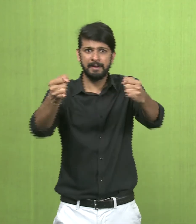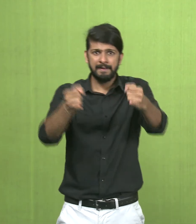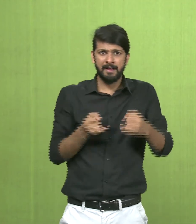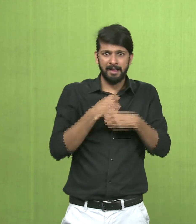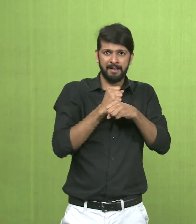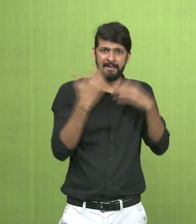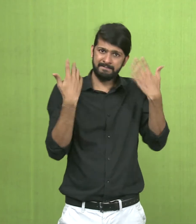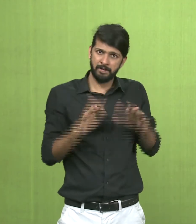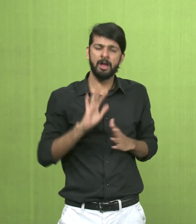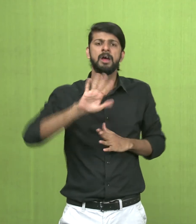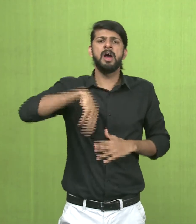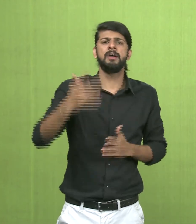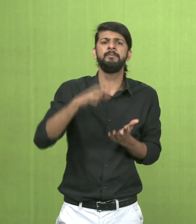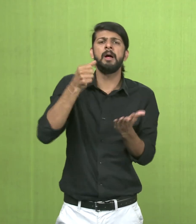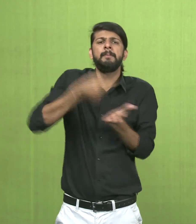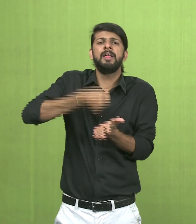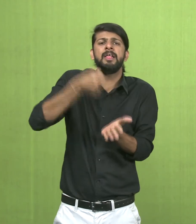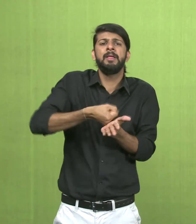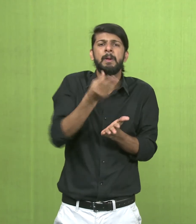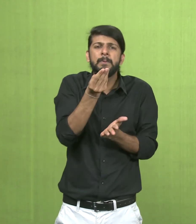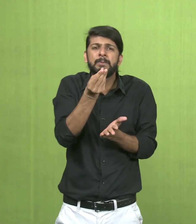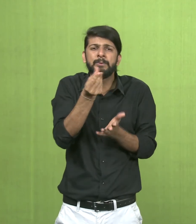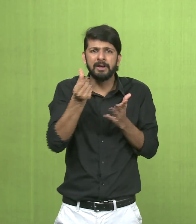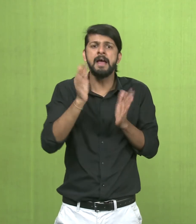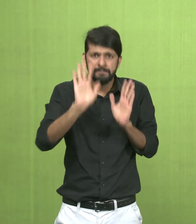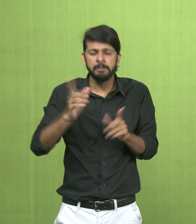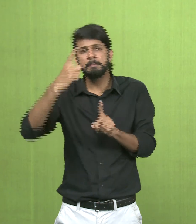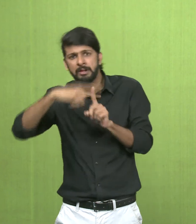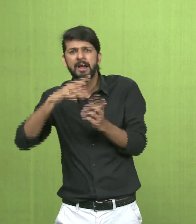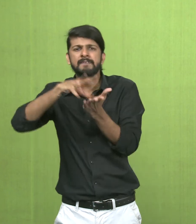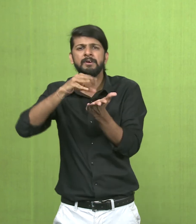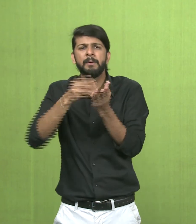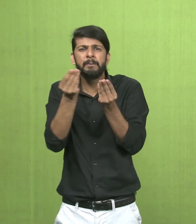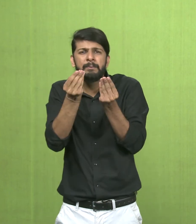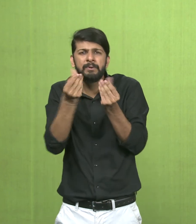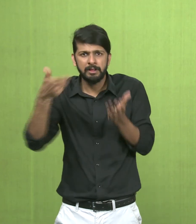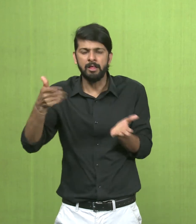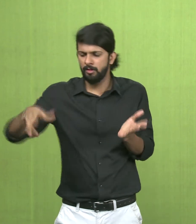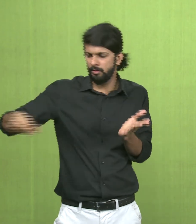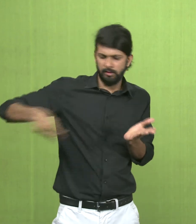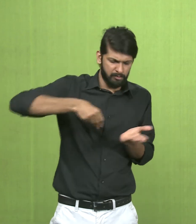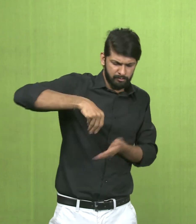the chalk, and this is made with wheat or rice flour.